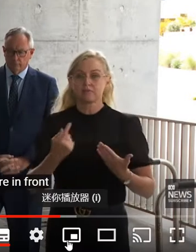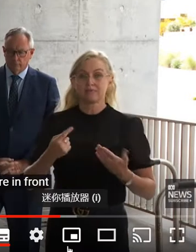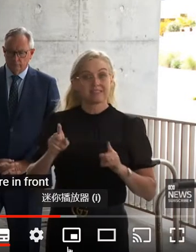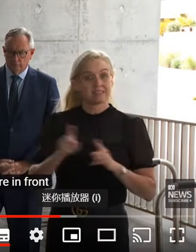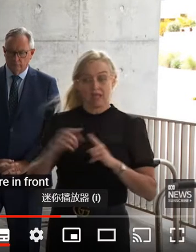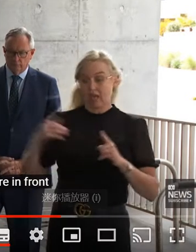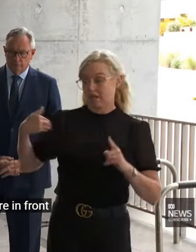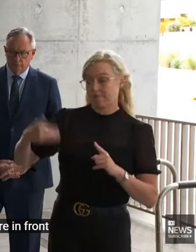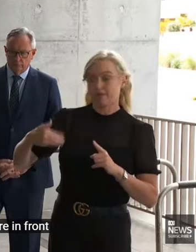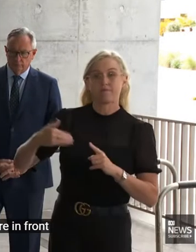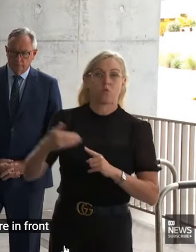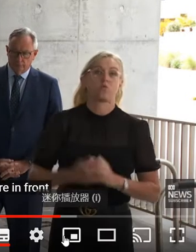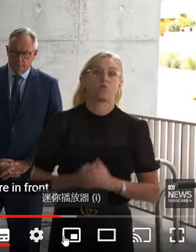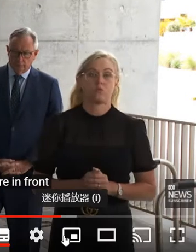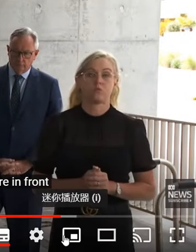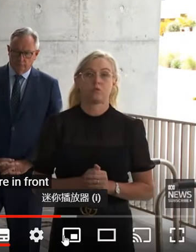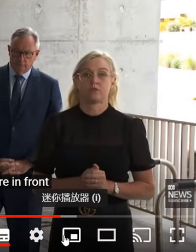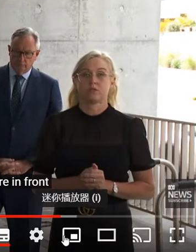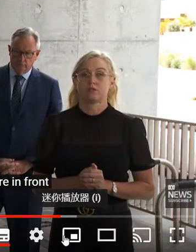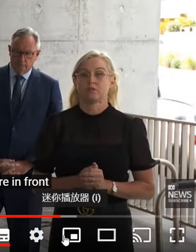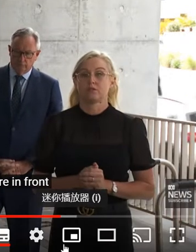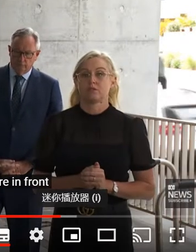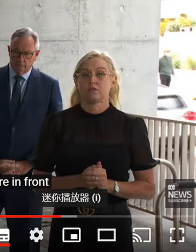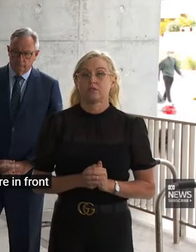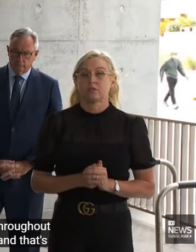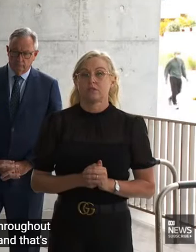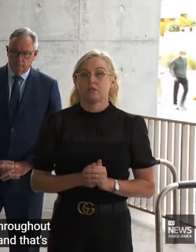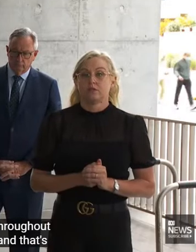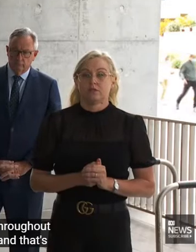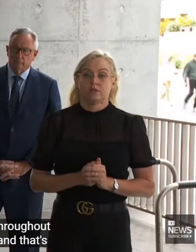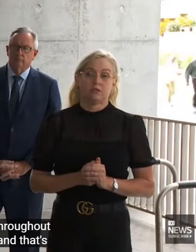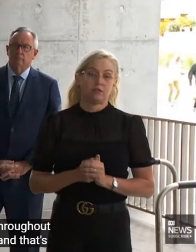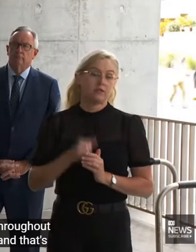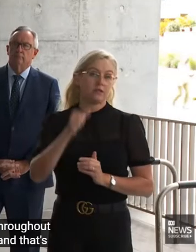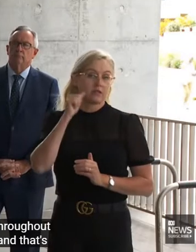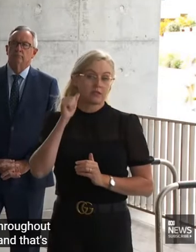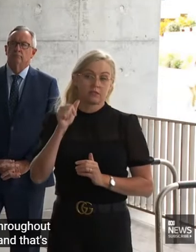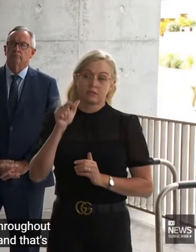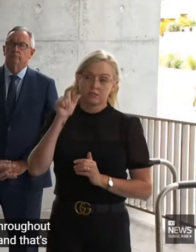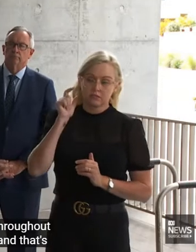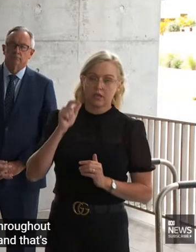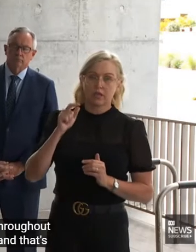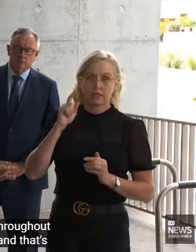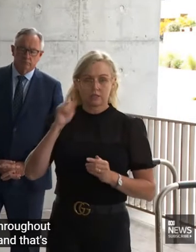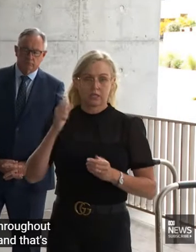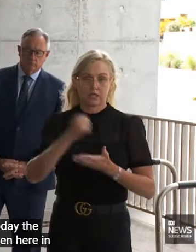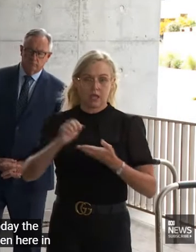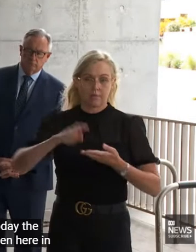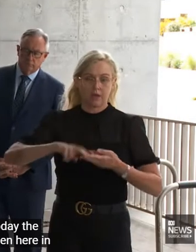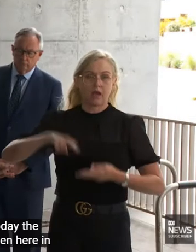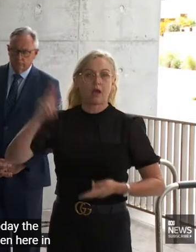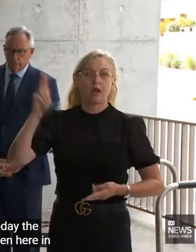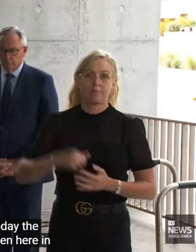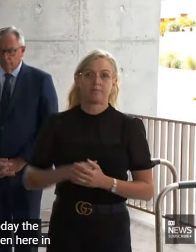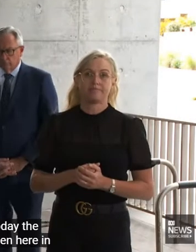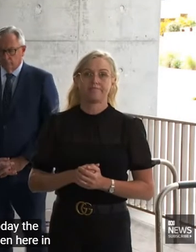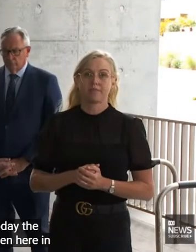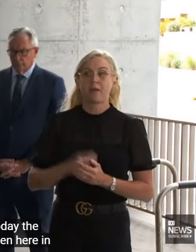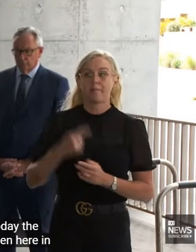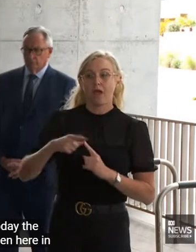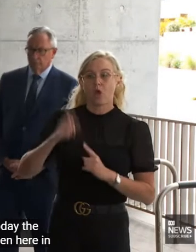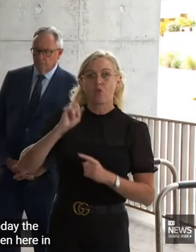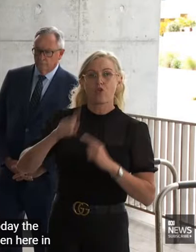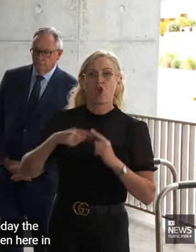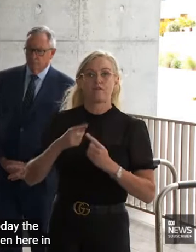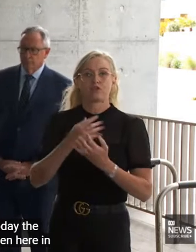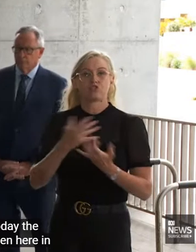that's what we're doing today. The concern that we've seen here in the last 48 hours generally is primarily based on our health staff. And we want to make